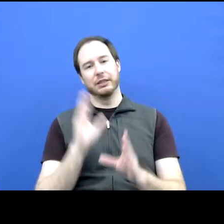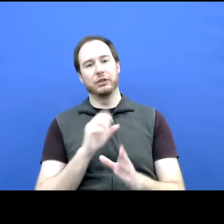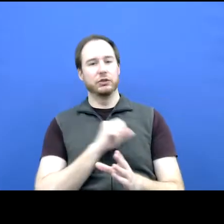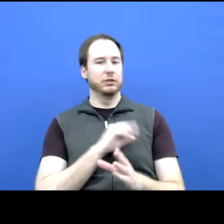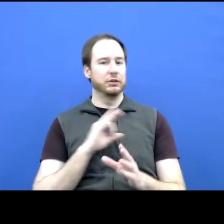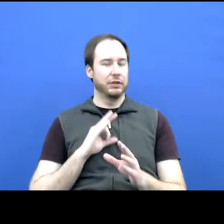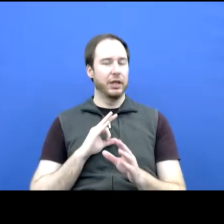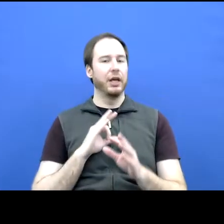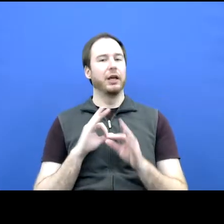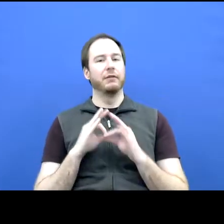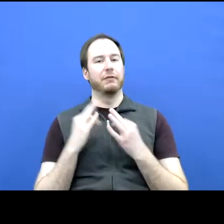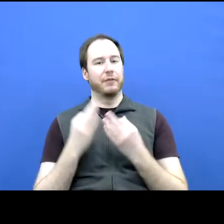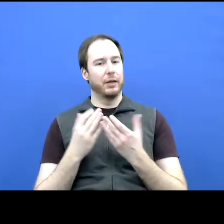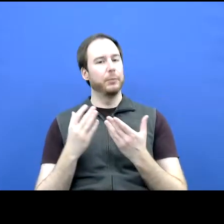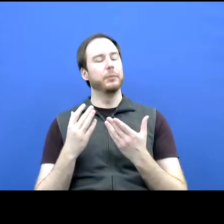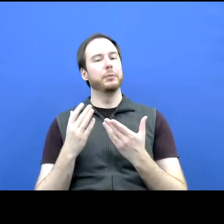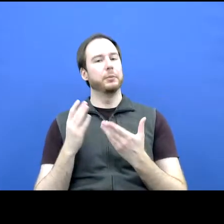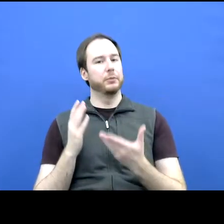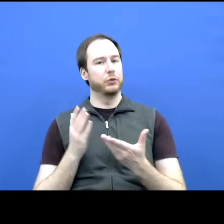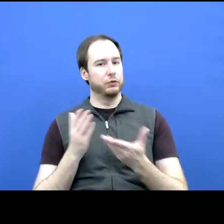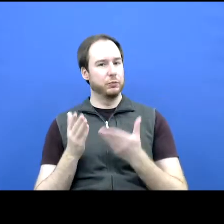service providers